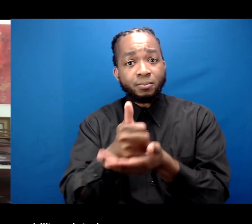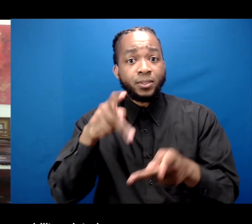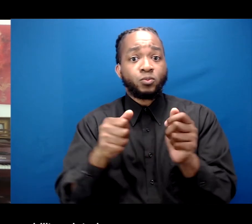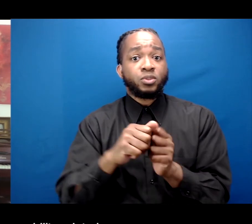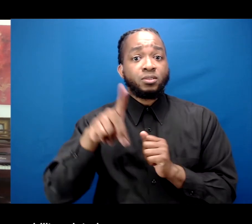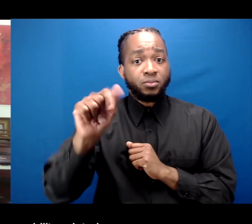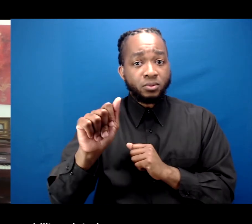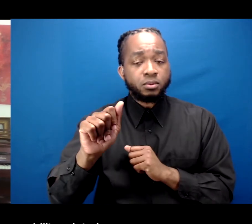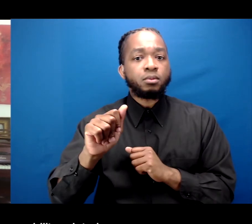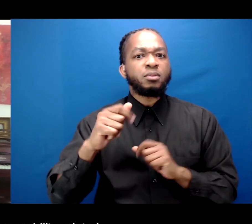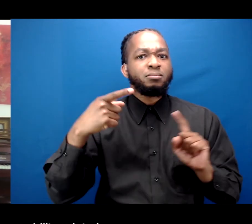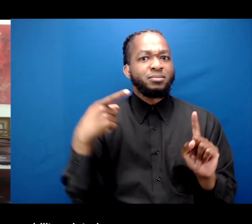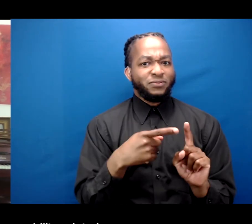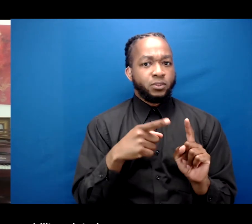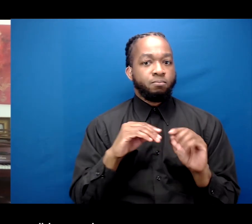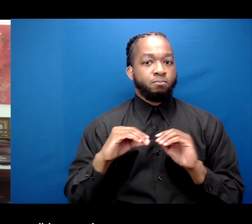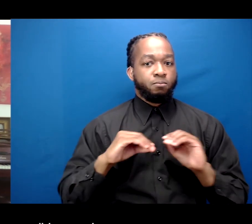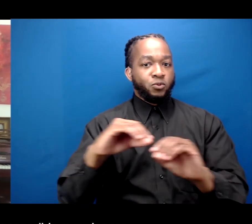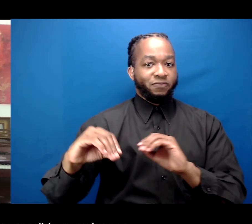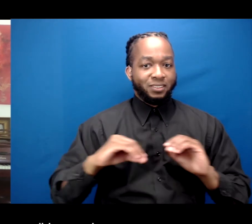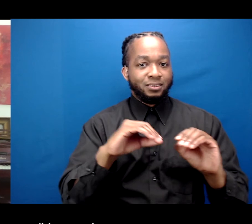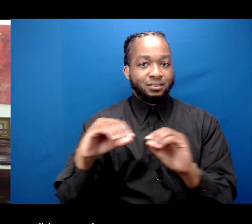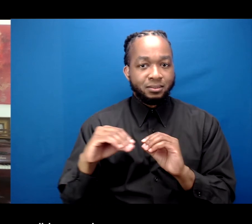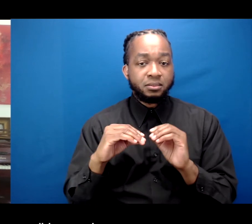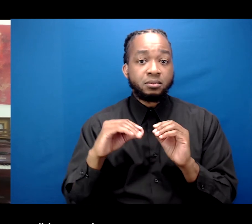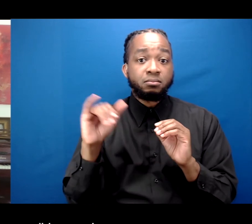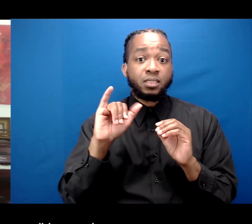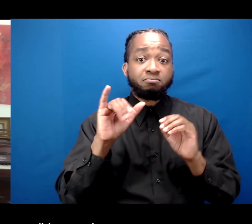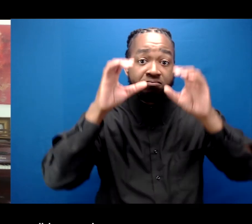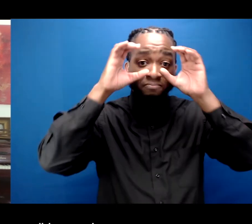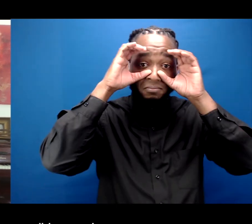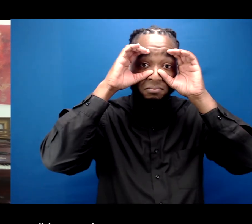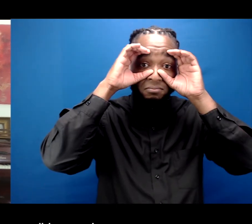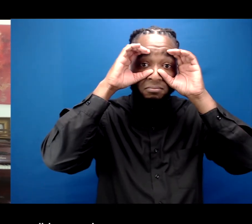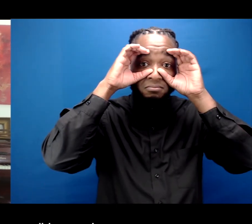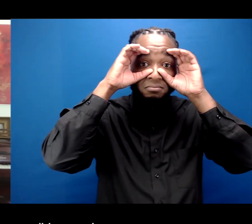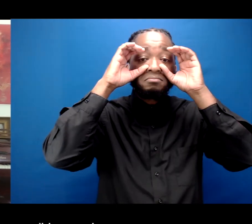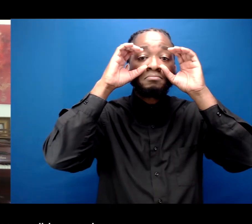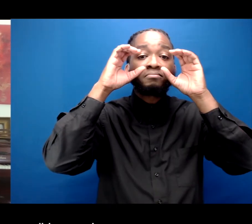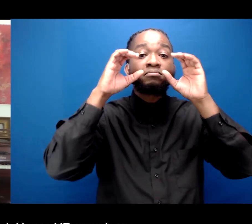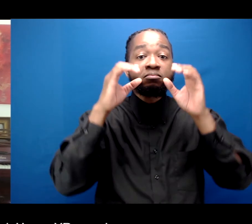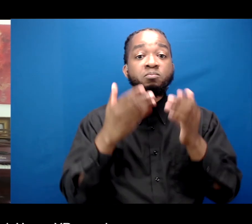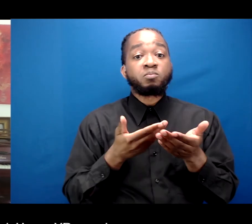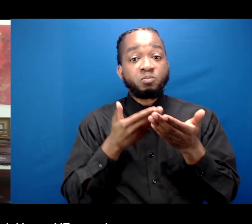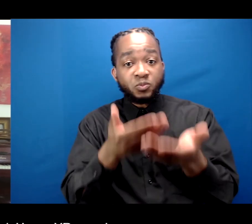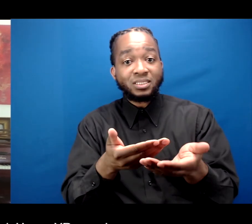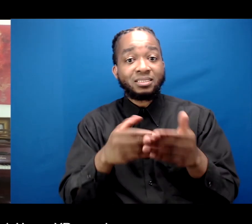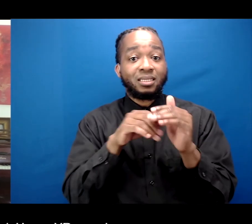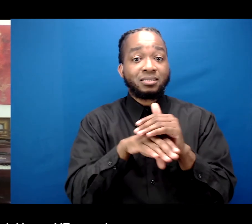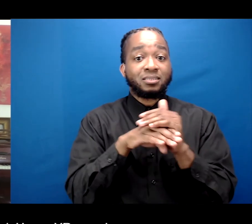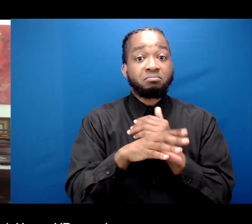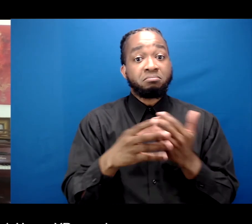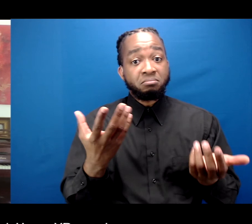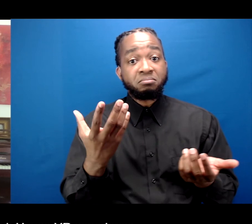disabilities. Facebook's Oculus headsets and equipment are bringing accessible experiences to life. One example is the Anne